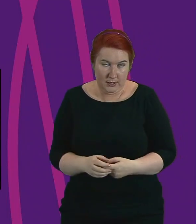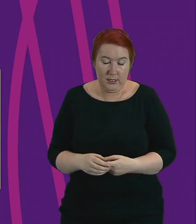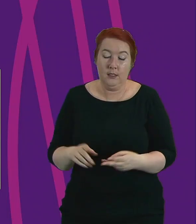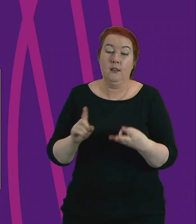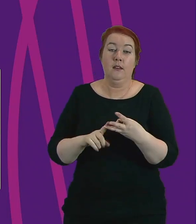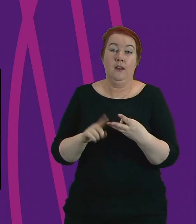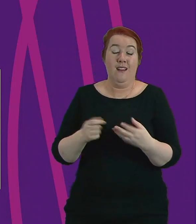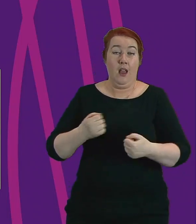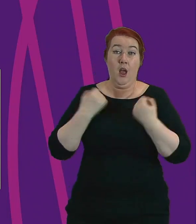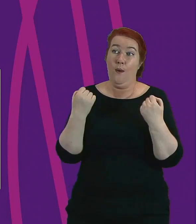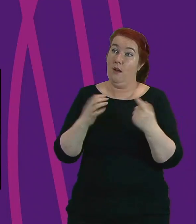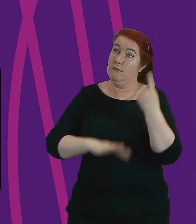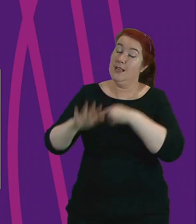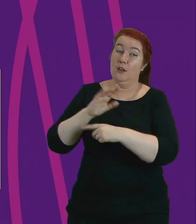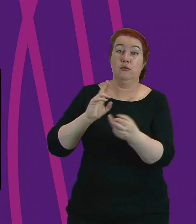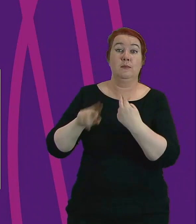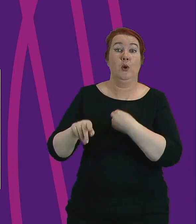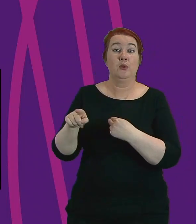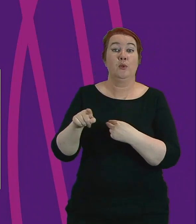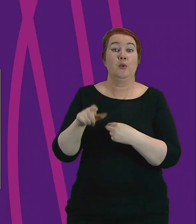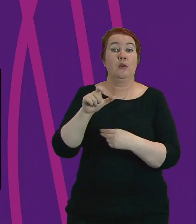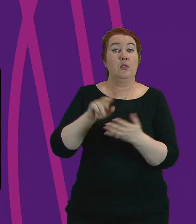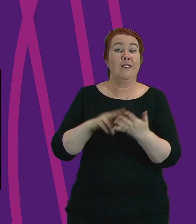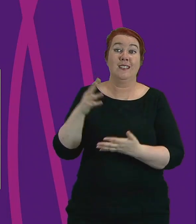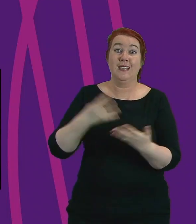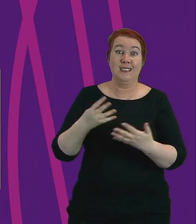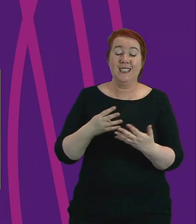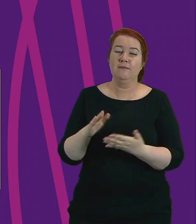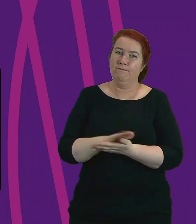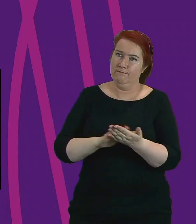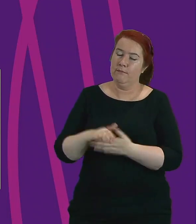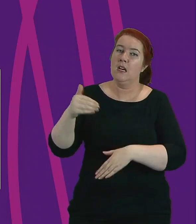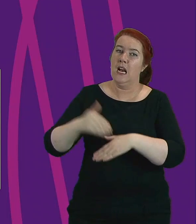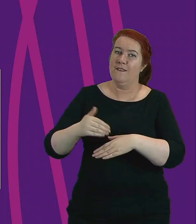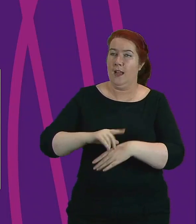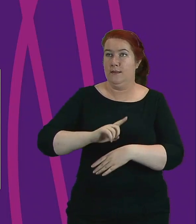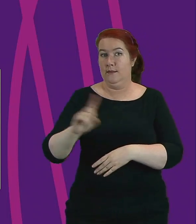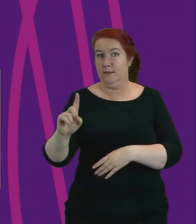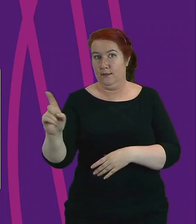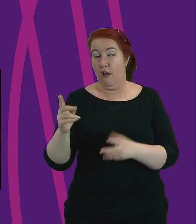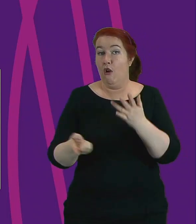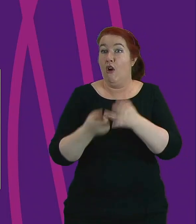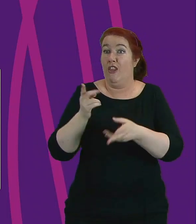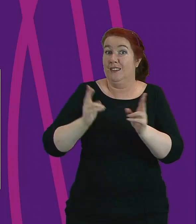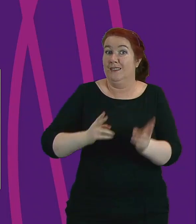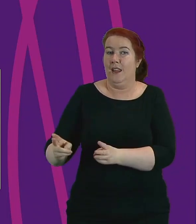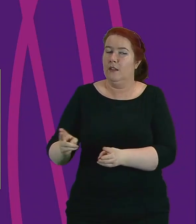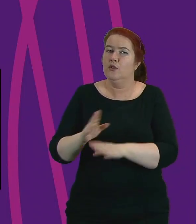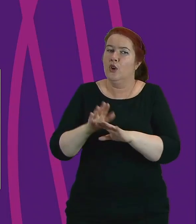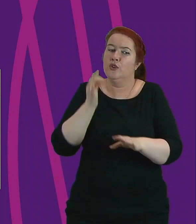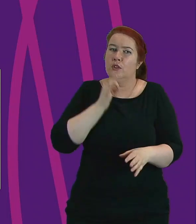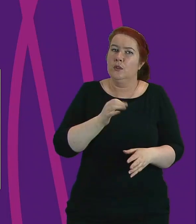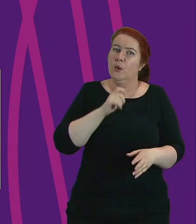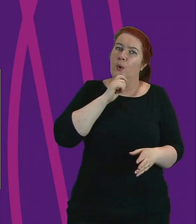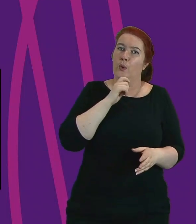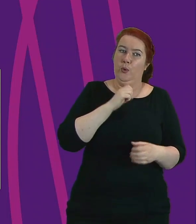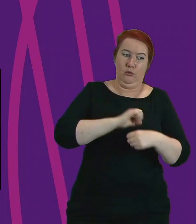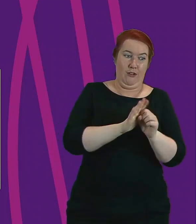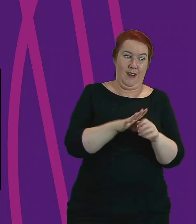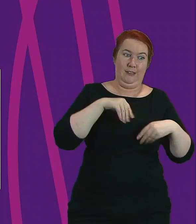as reasonable as it may be, will lead to a human cost and a loss of life beyond those who have been taken by